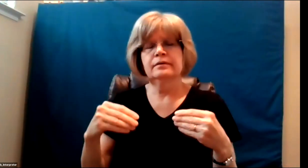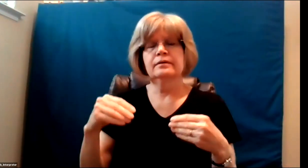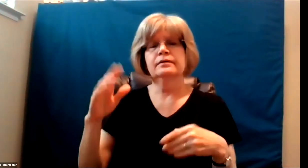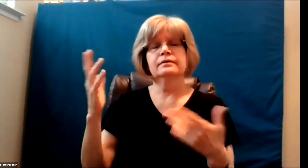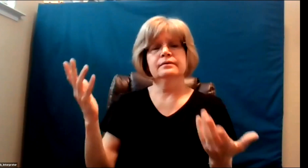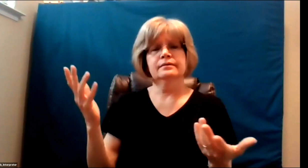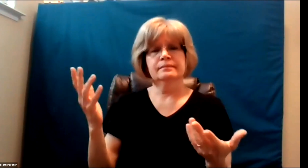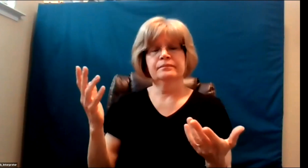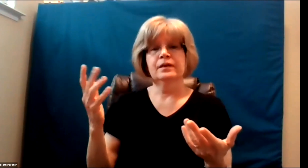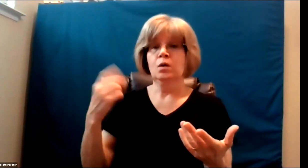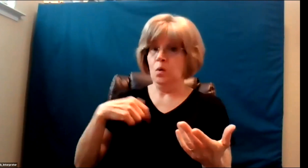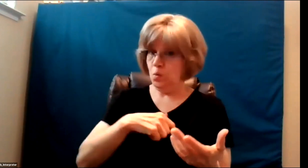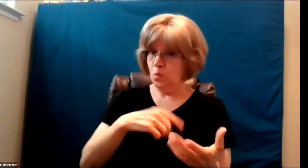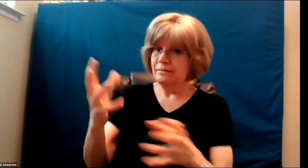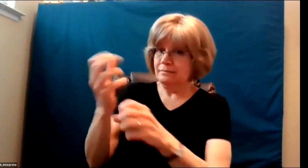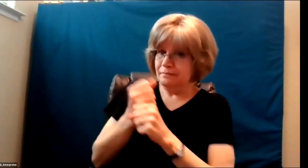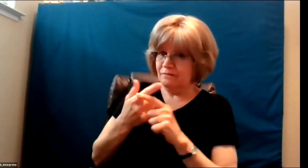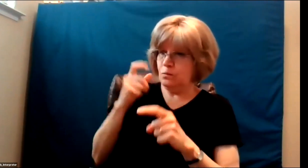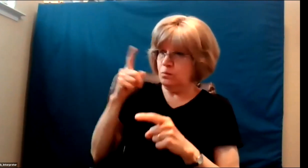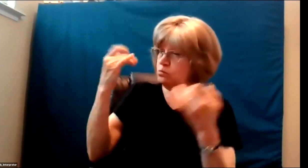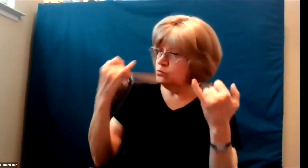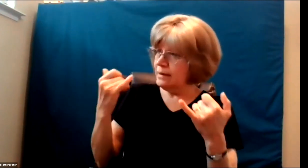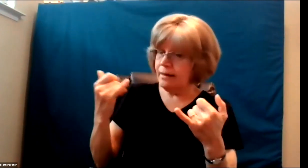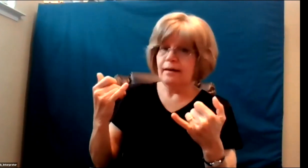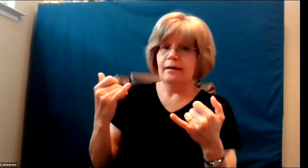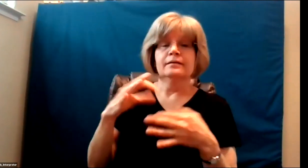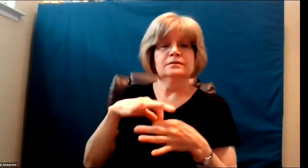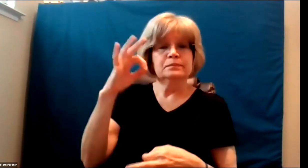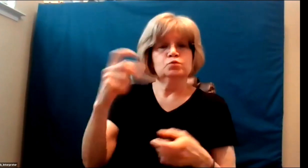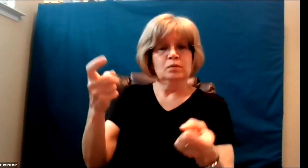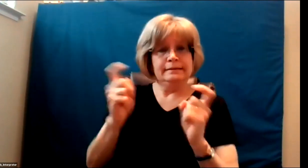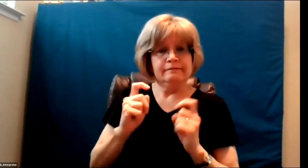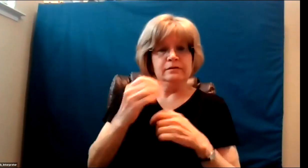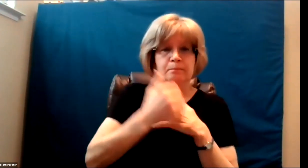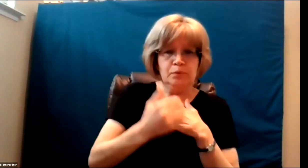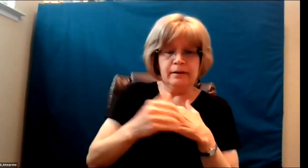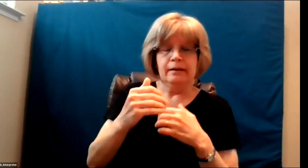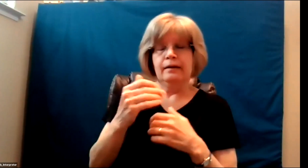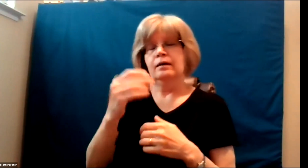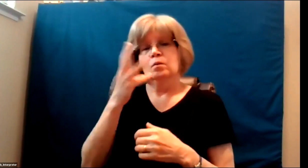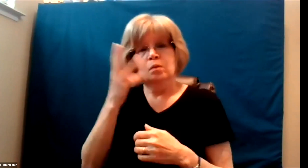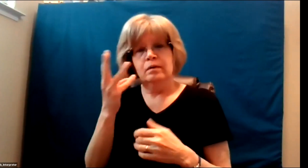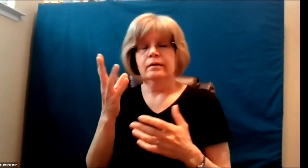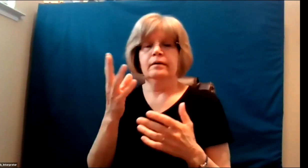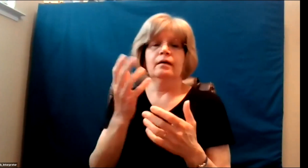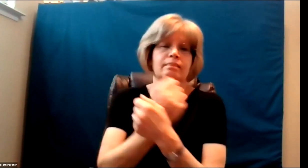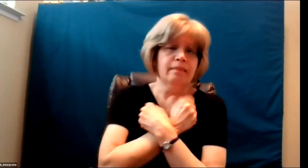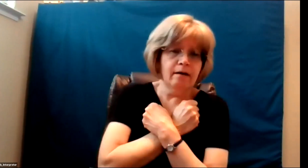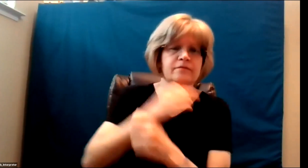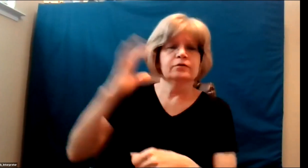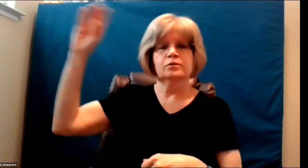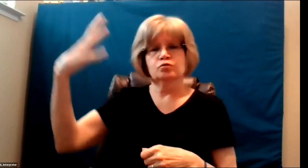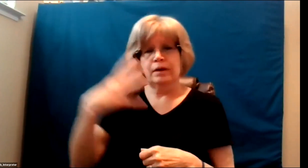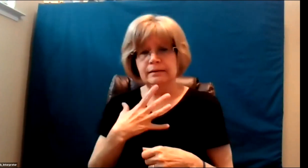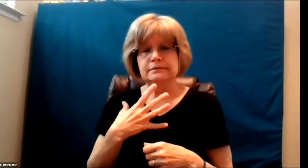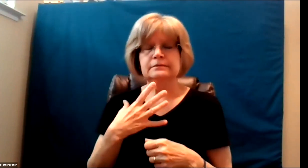that which we receive from you today, these spiritual gifts of love and grace, be